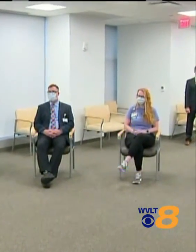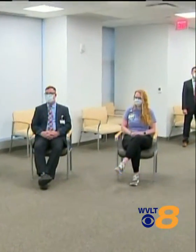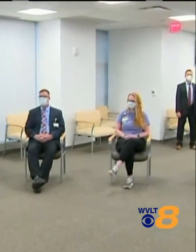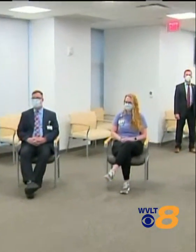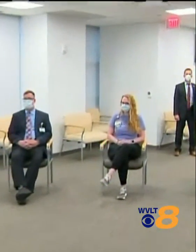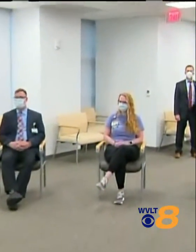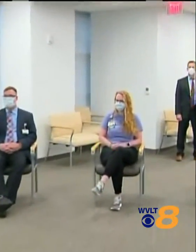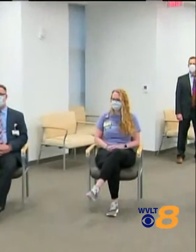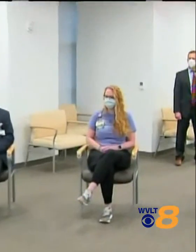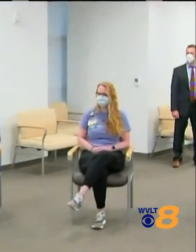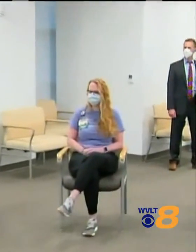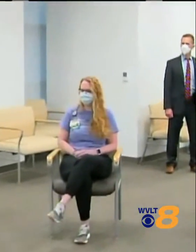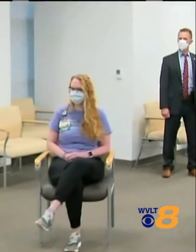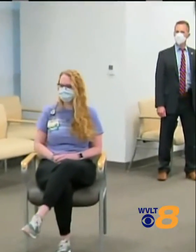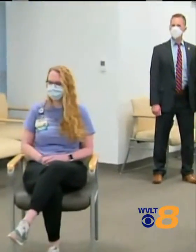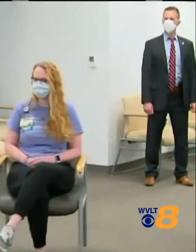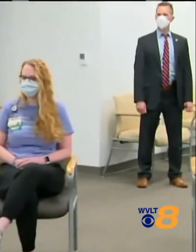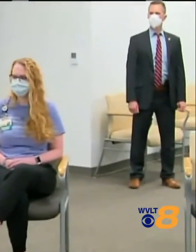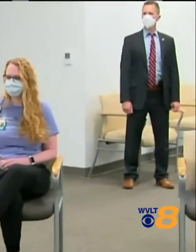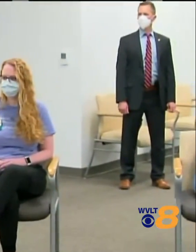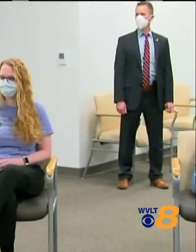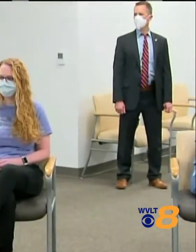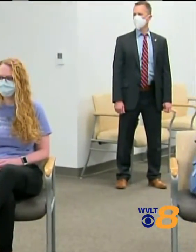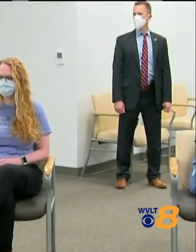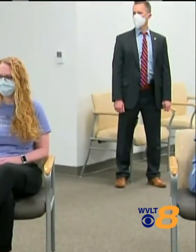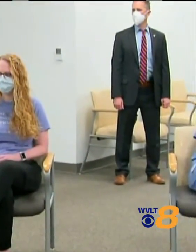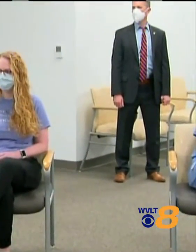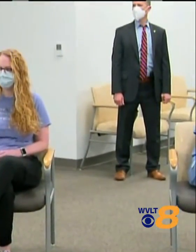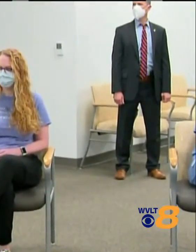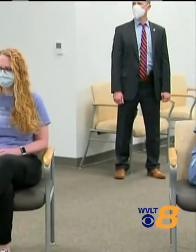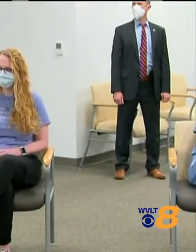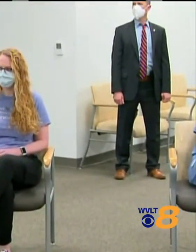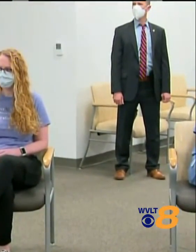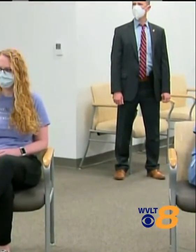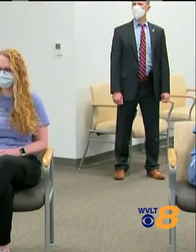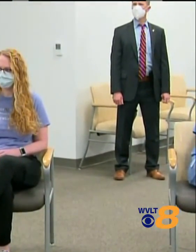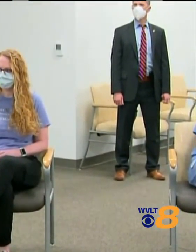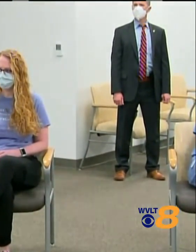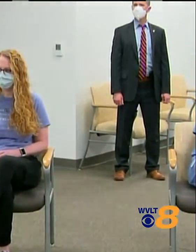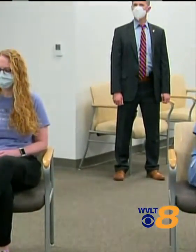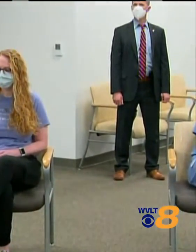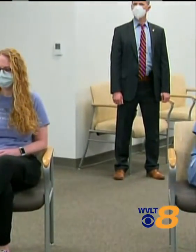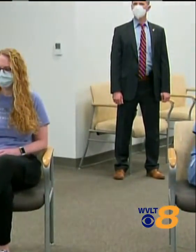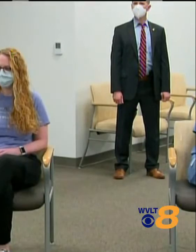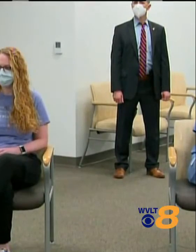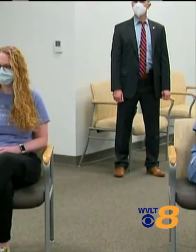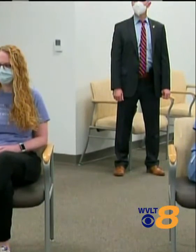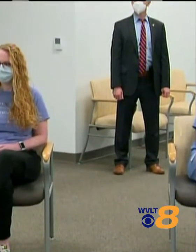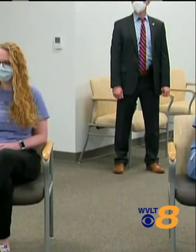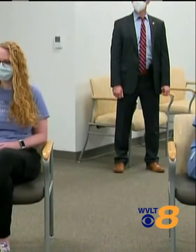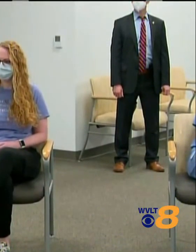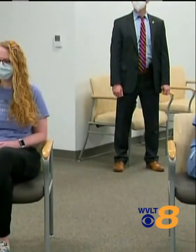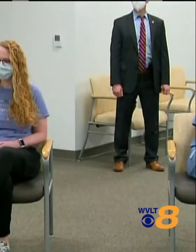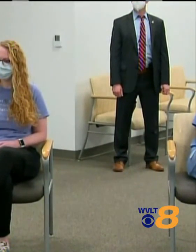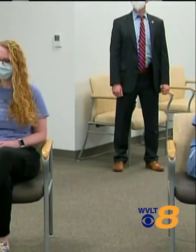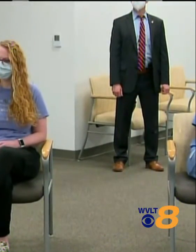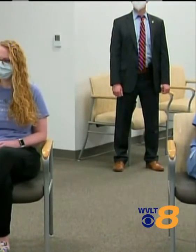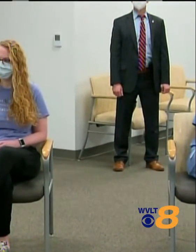coronavirus vaccine. Rewinding a little bit here this morning in Knoxville, that first shipment arriving in East Tennessee just